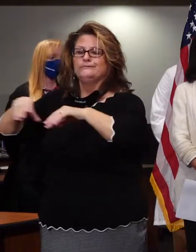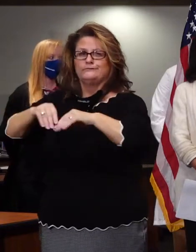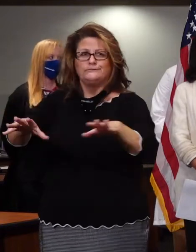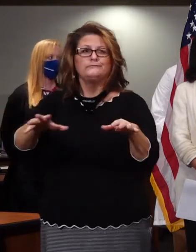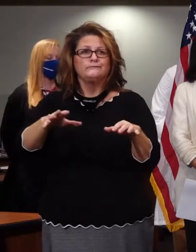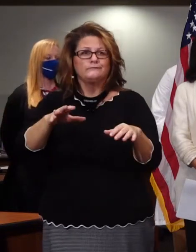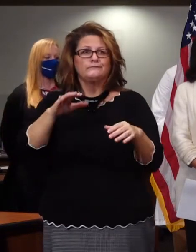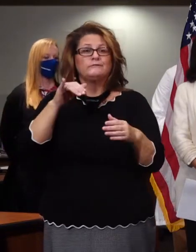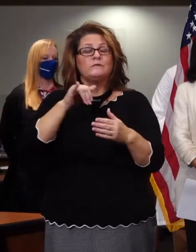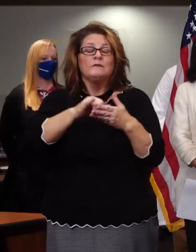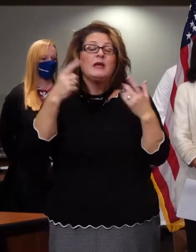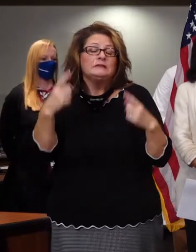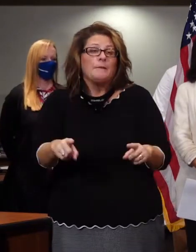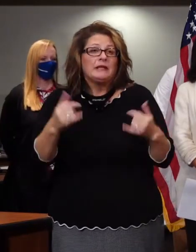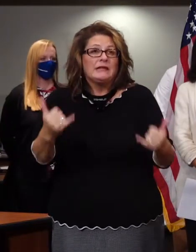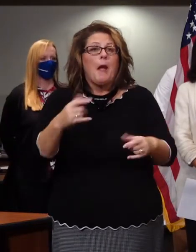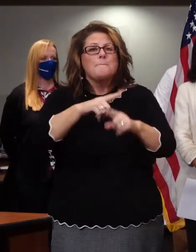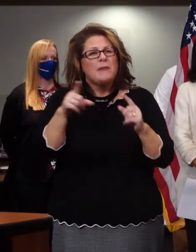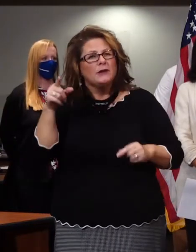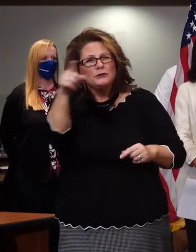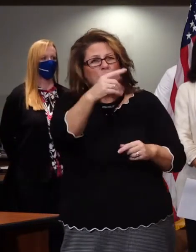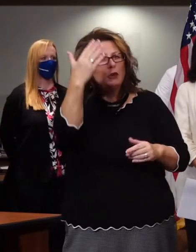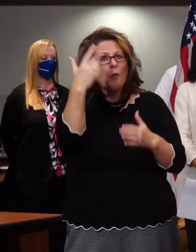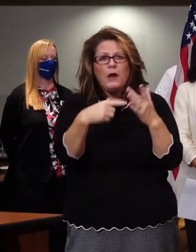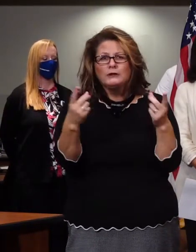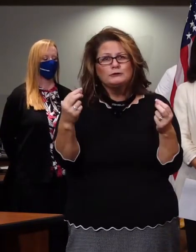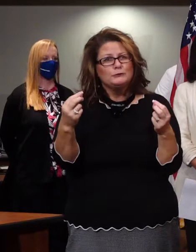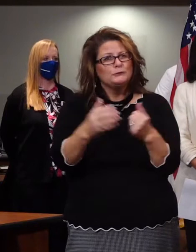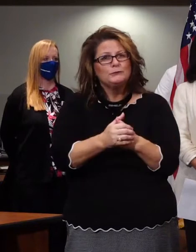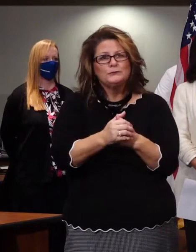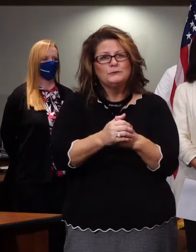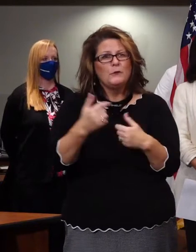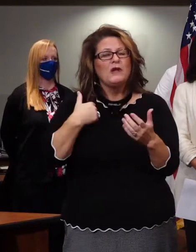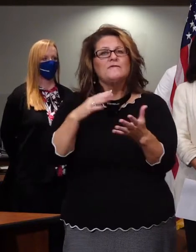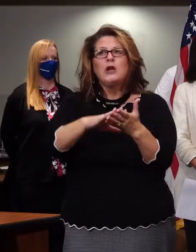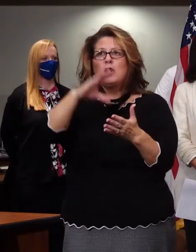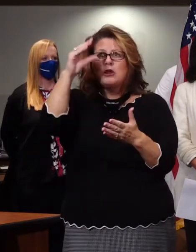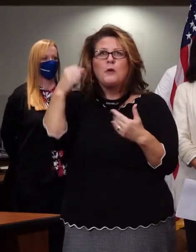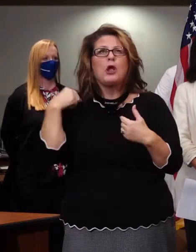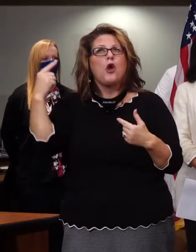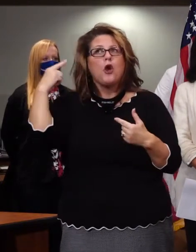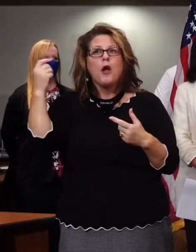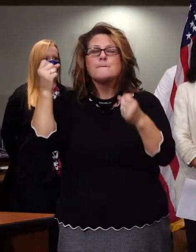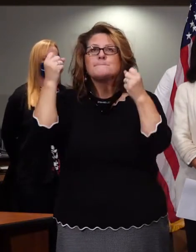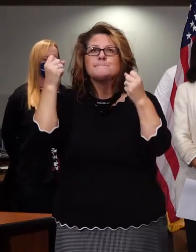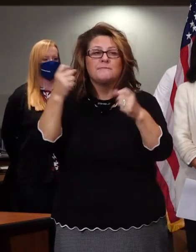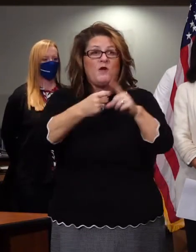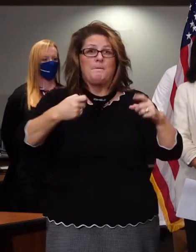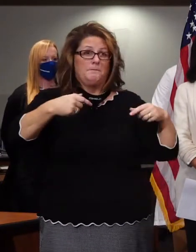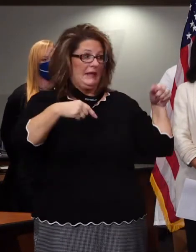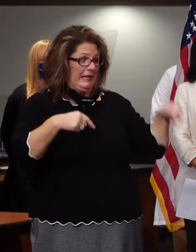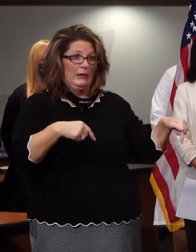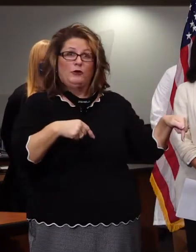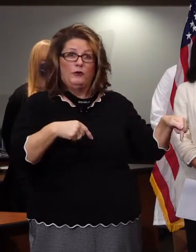upon us now, but we know what to do. We have learned over the months, we've heard repeatedly from this podium as well as